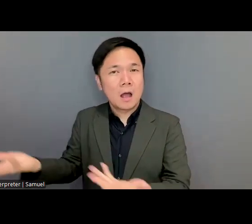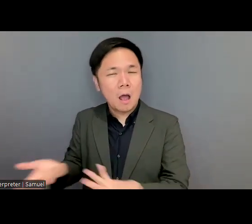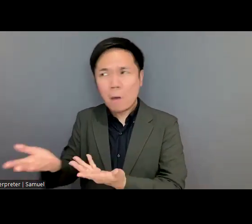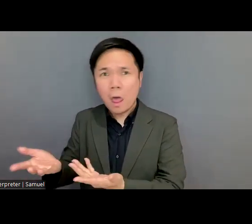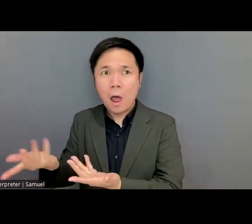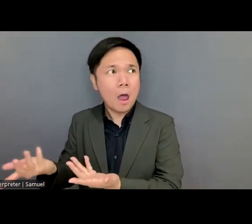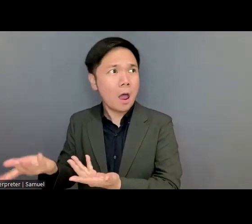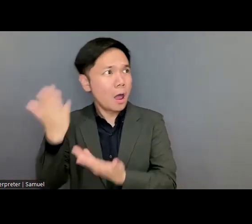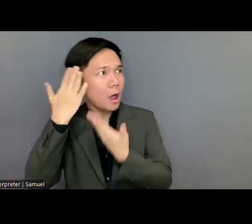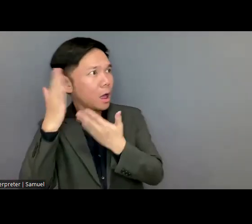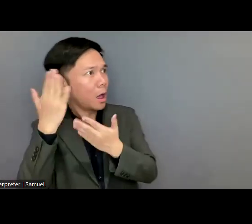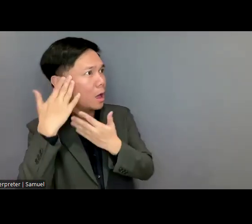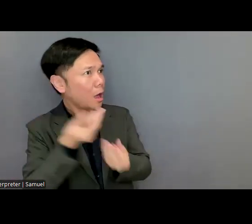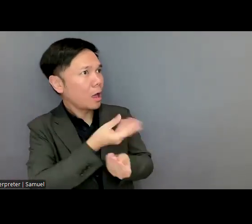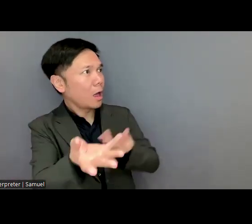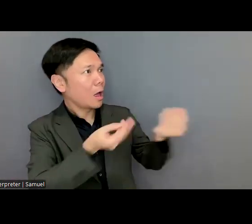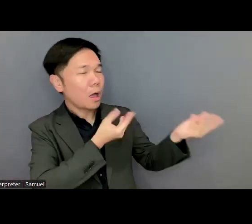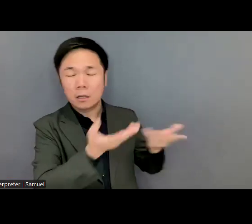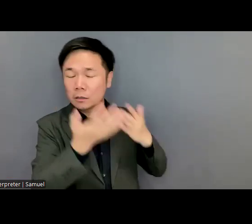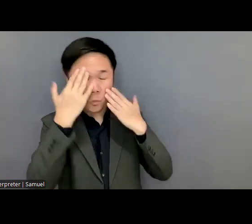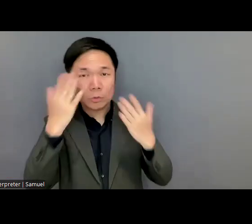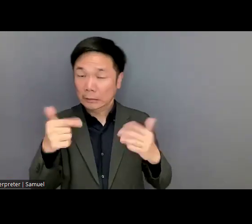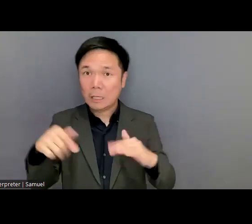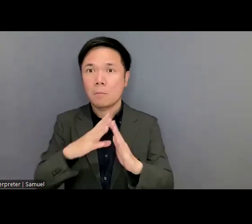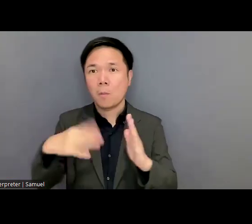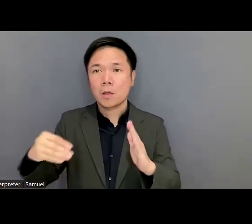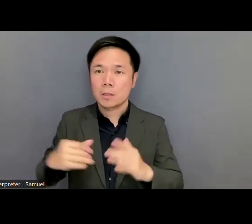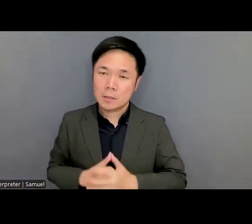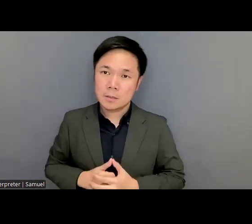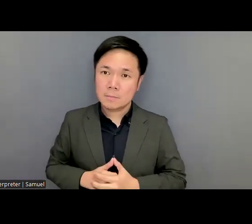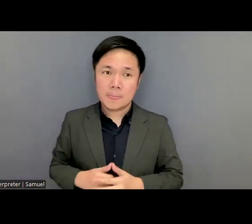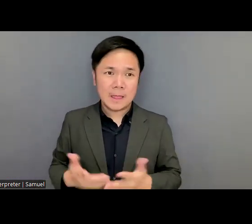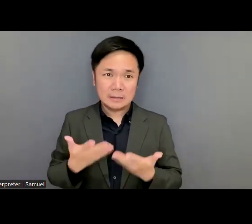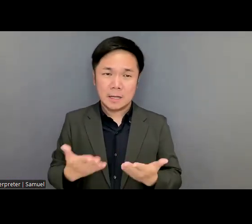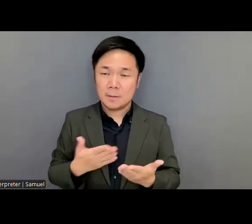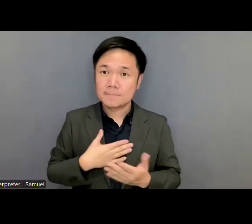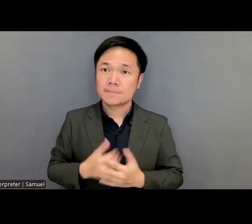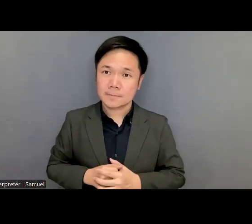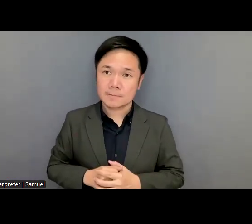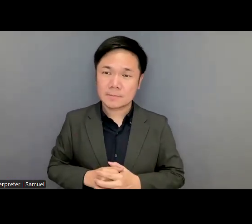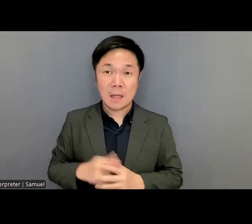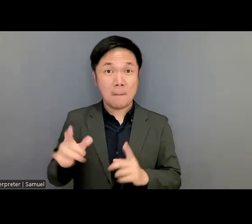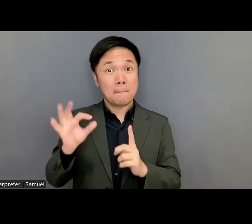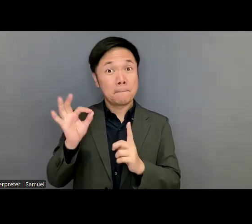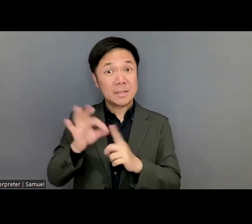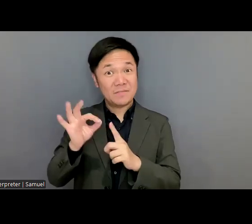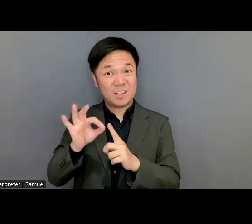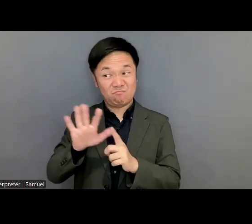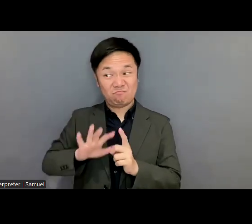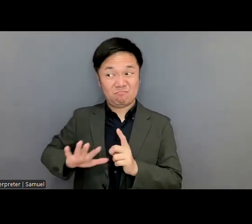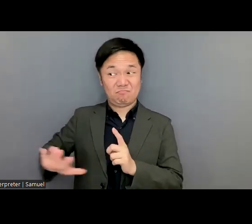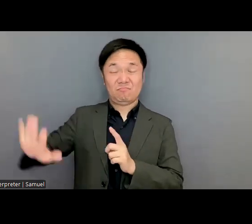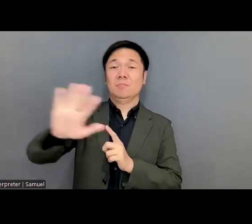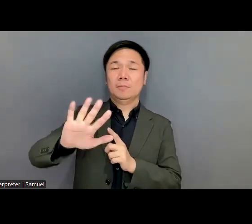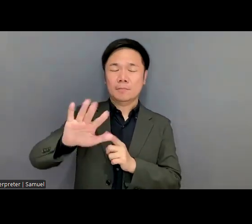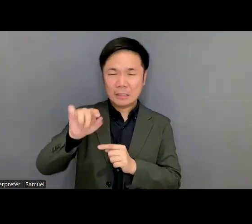is an issue that we are facing in Papua New Guinea. In the region, in terms of the Pacific Island countries, the